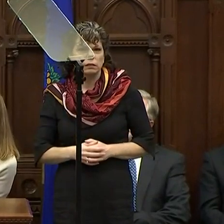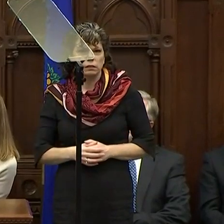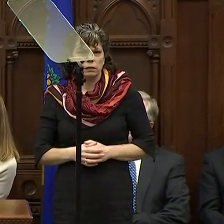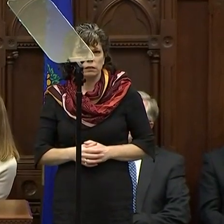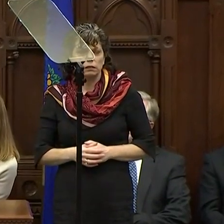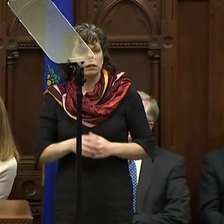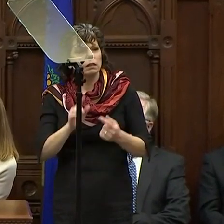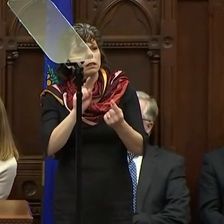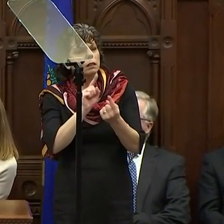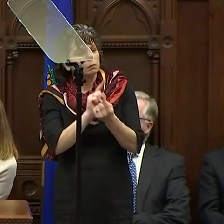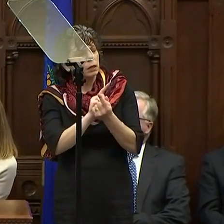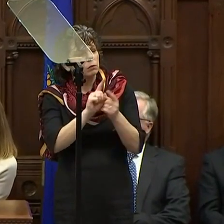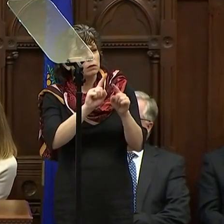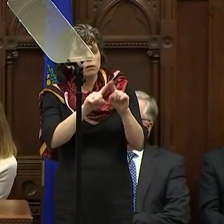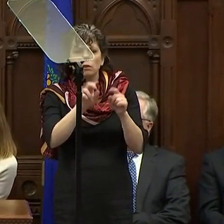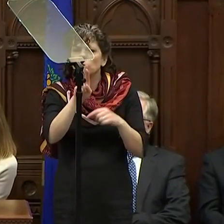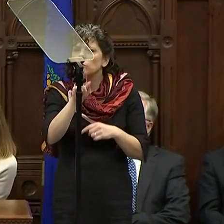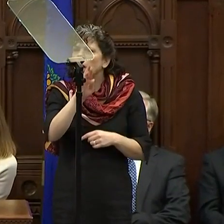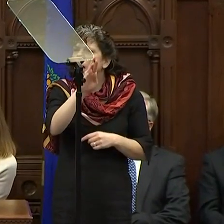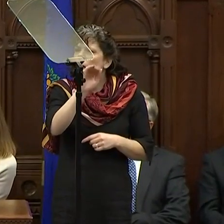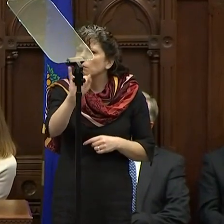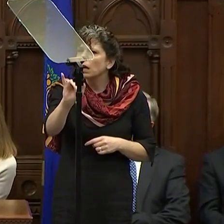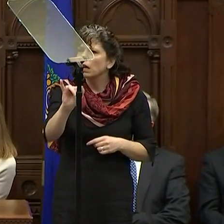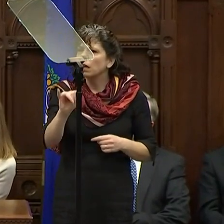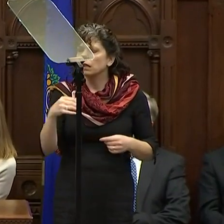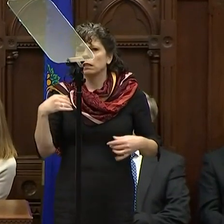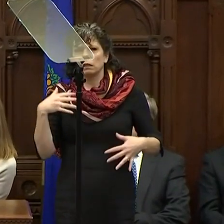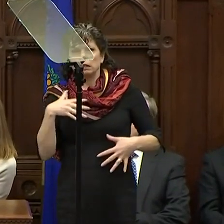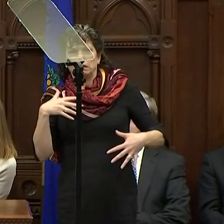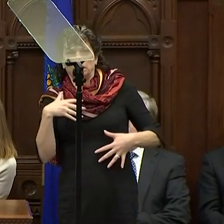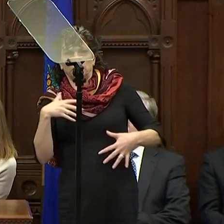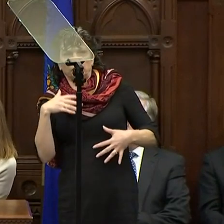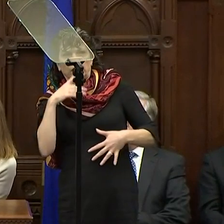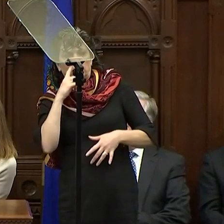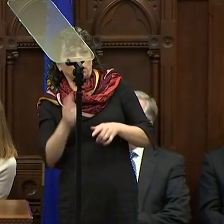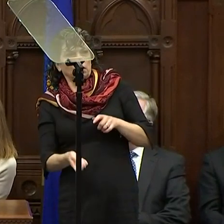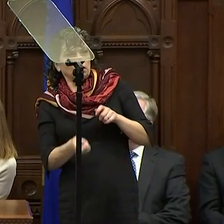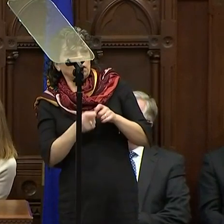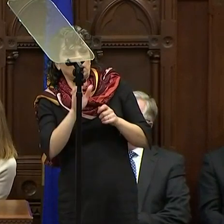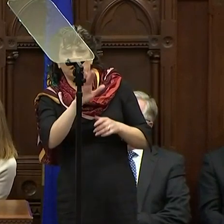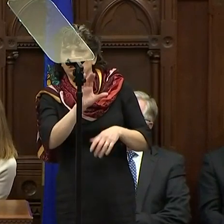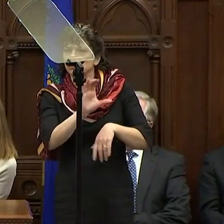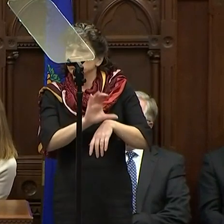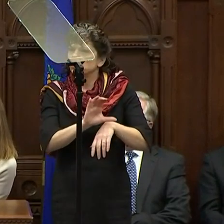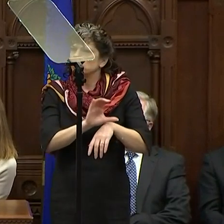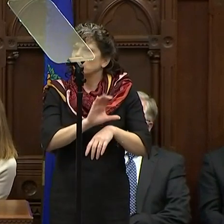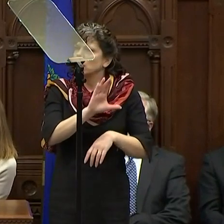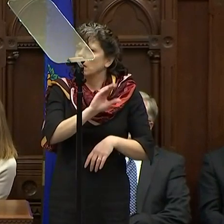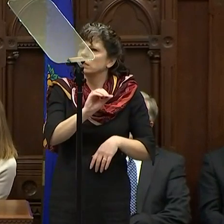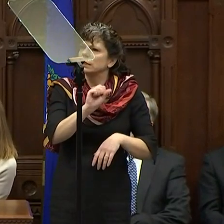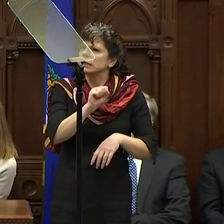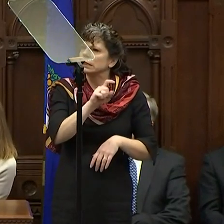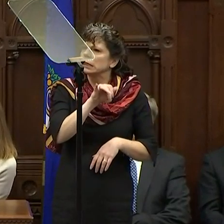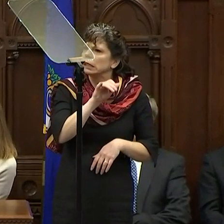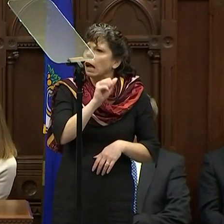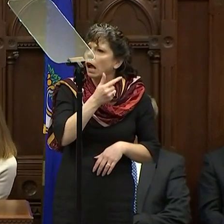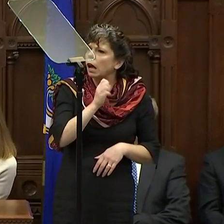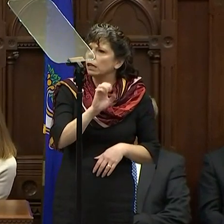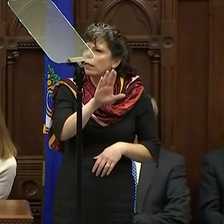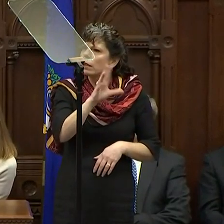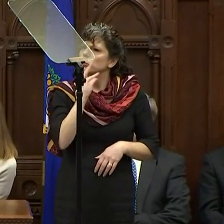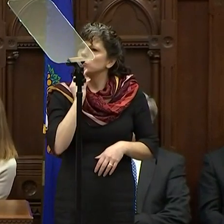I met with rabbis who fear attacks on their synagogues and the Jewish community, wondering what happened